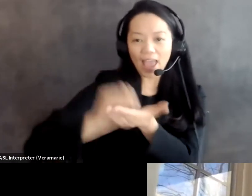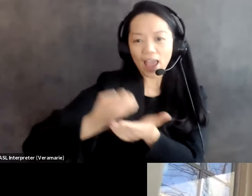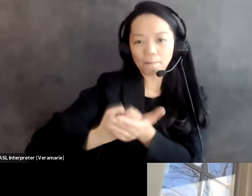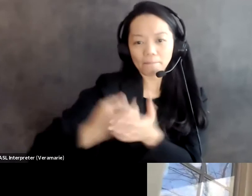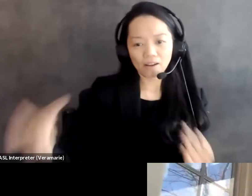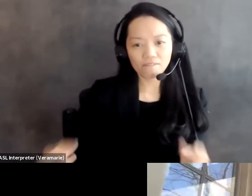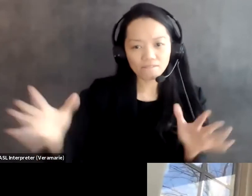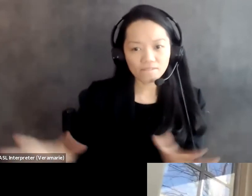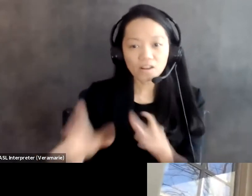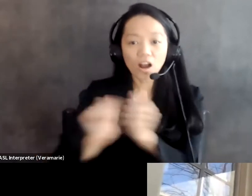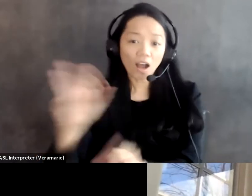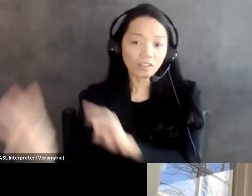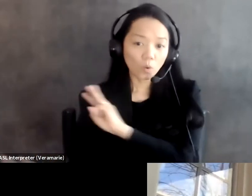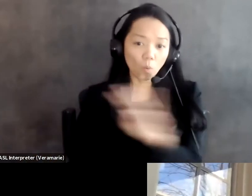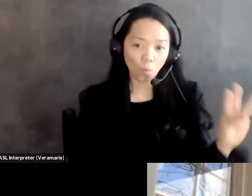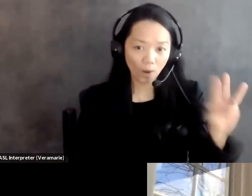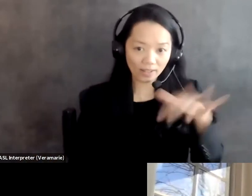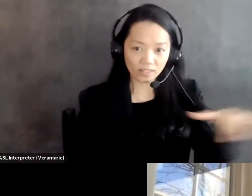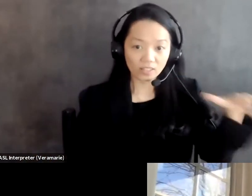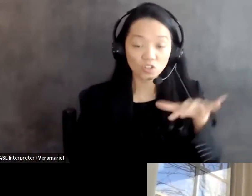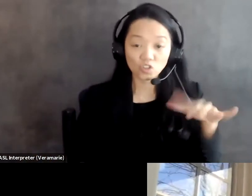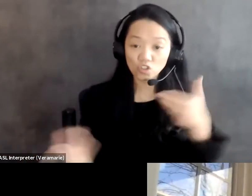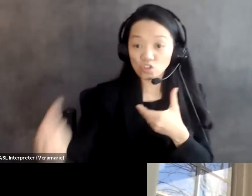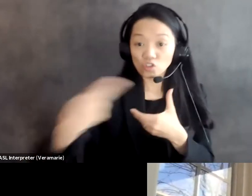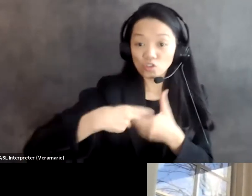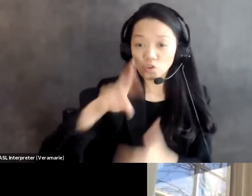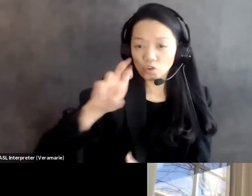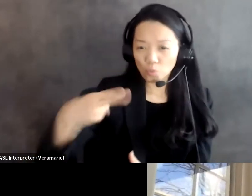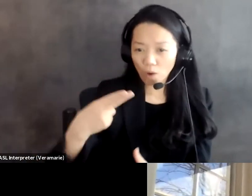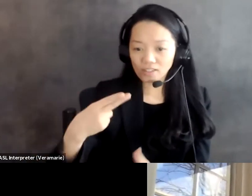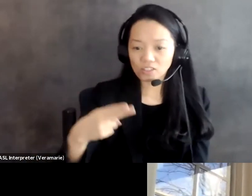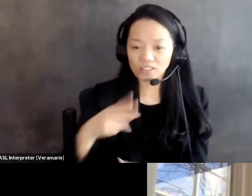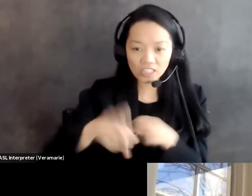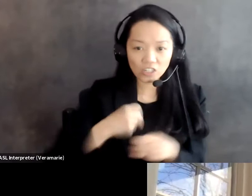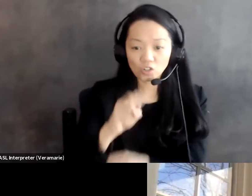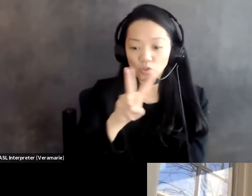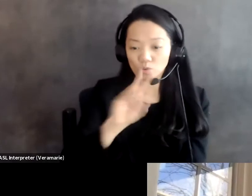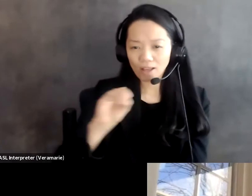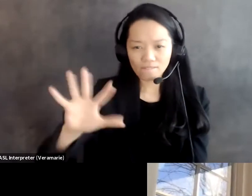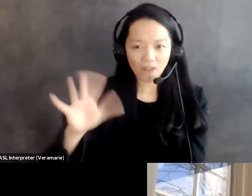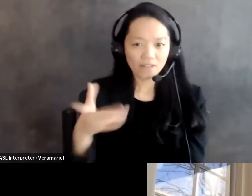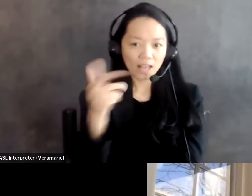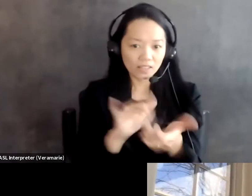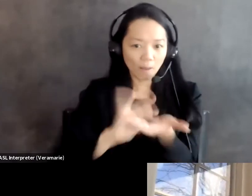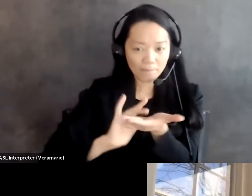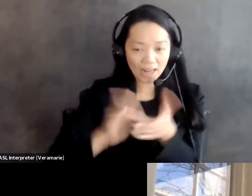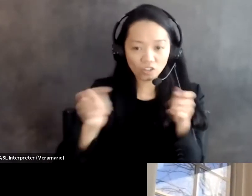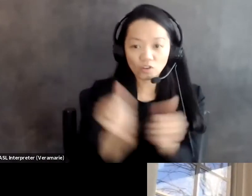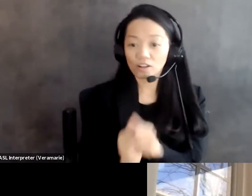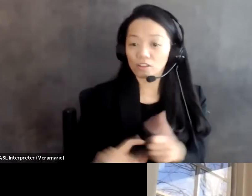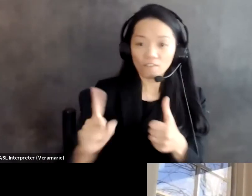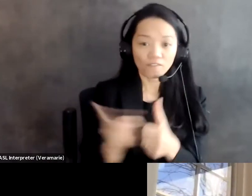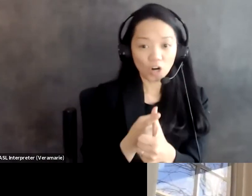vitality on Chicago's West Side. He joined Rush in 2005 as the medical director's first chief